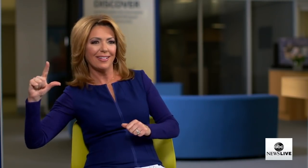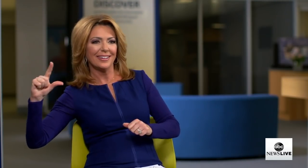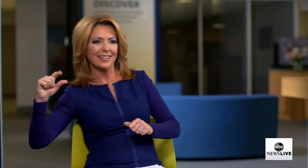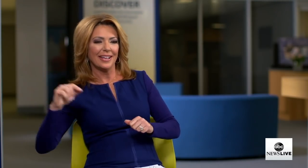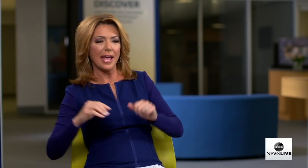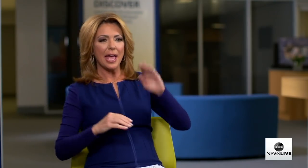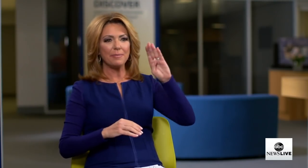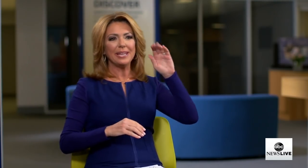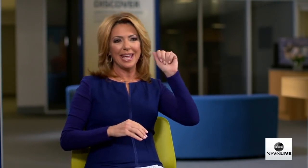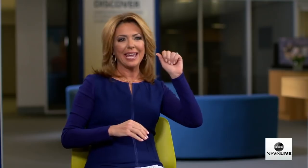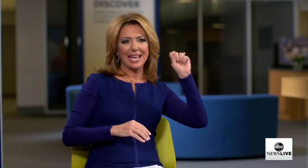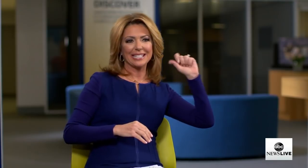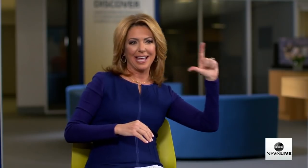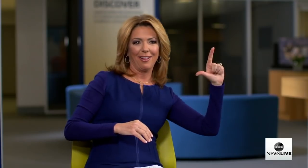and BASL.